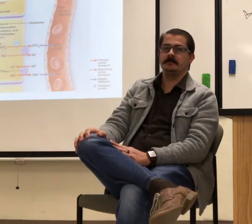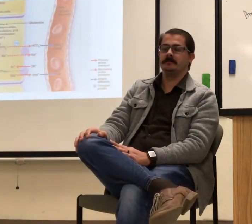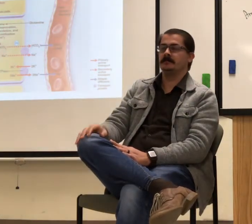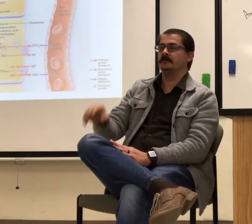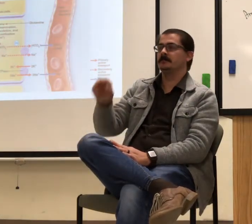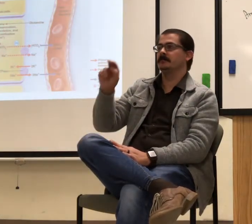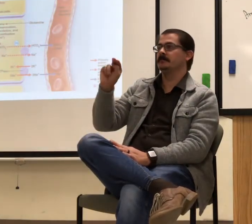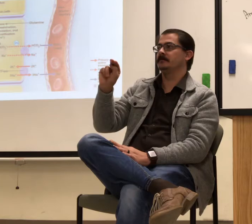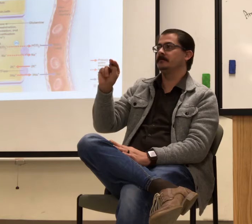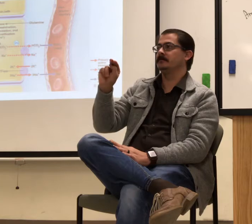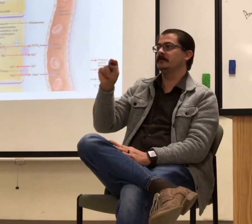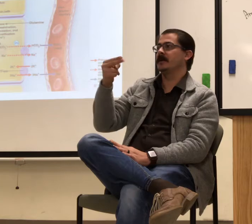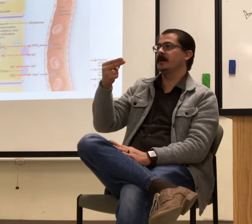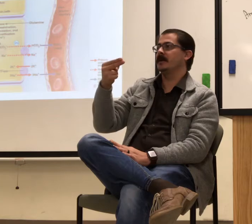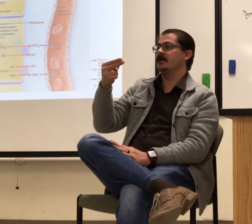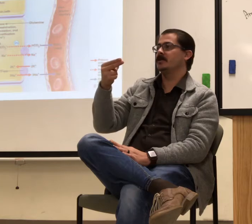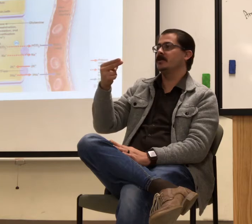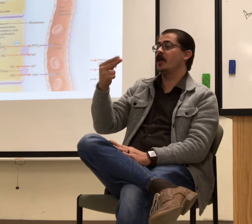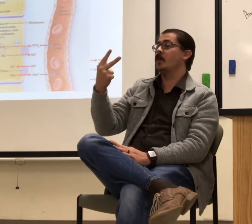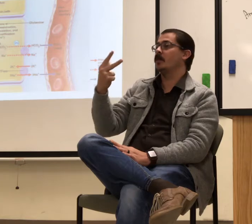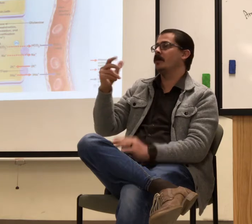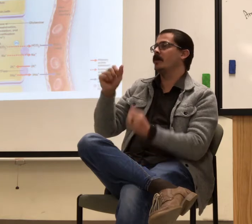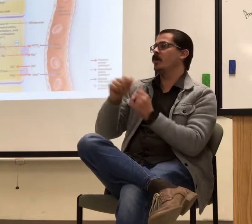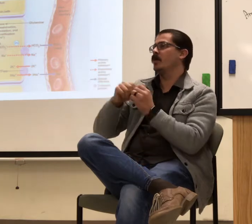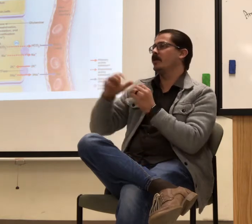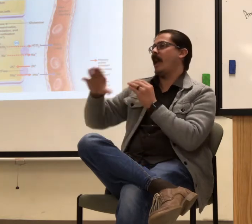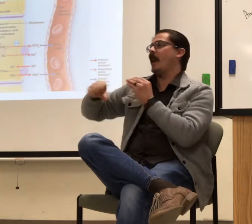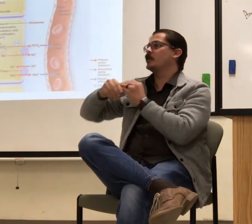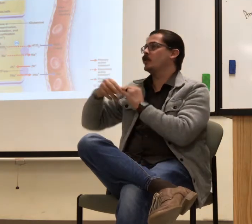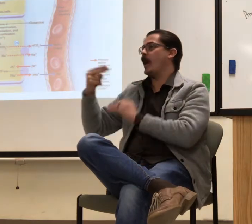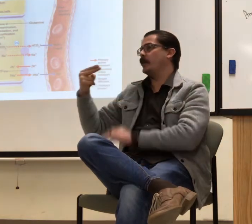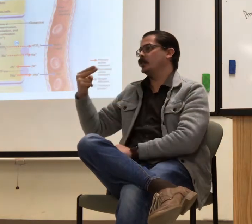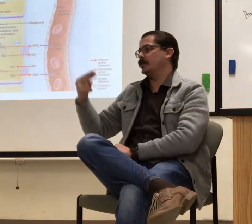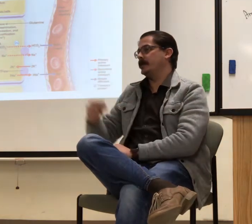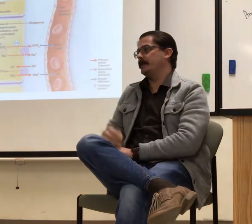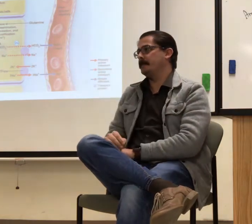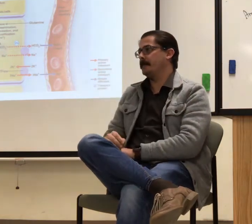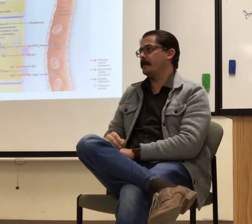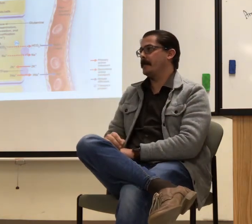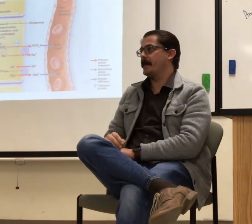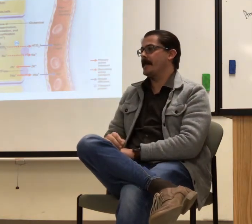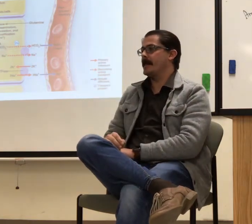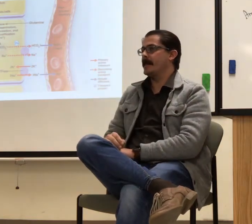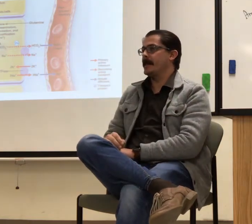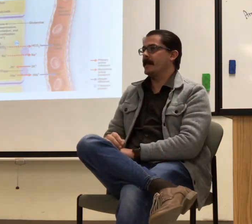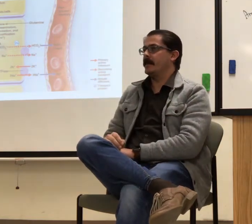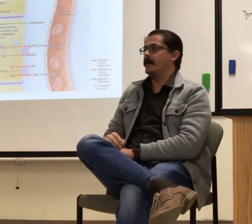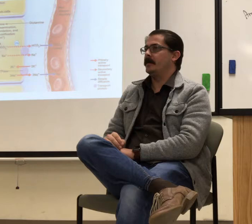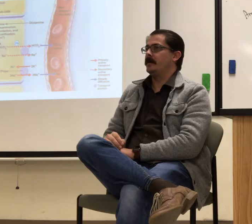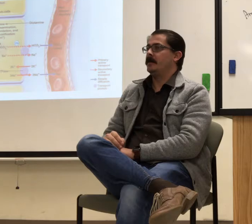NH3 with an extra hydrogen added onto it. So what you're doing is you're